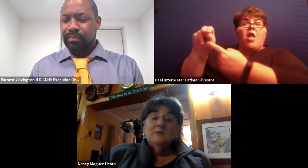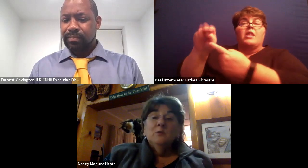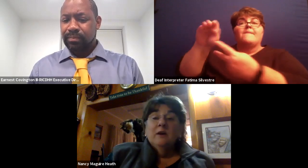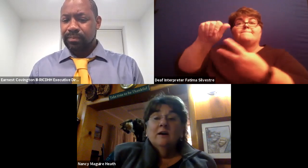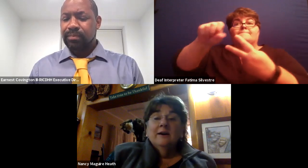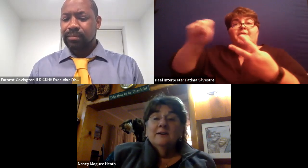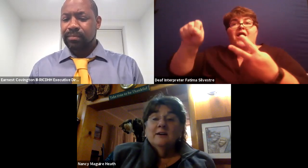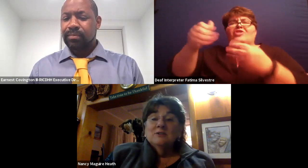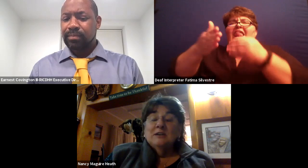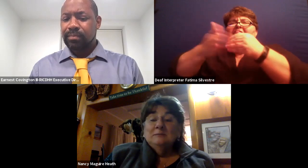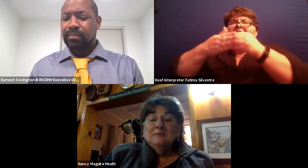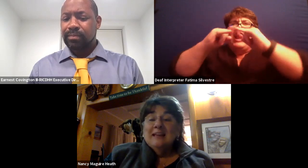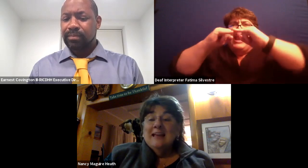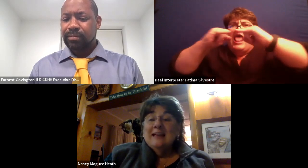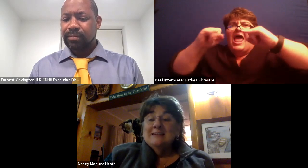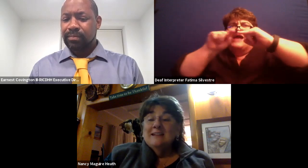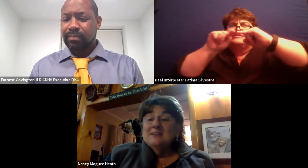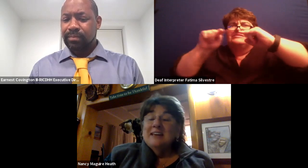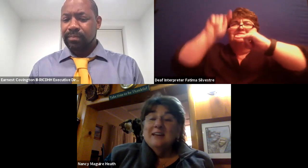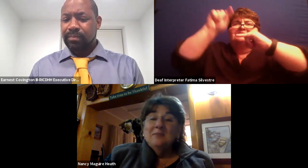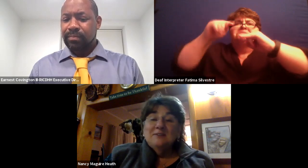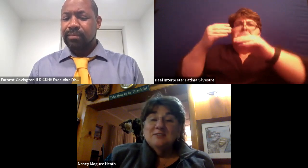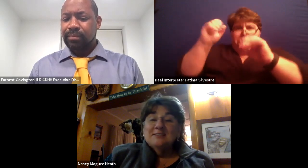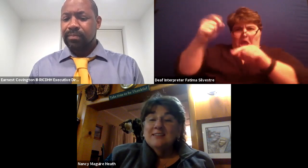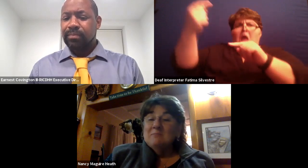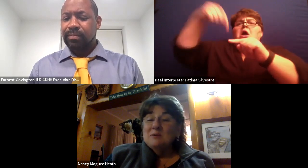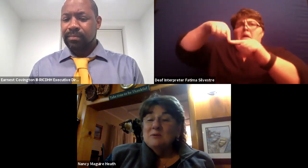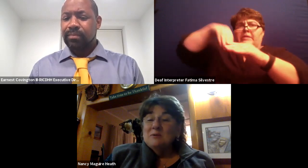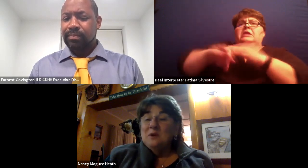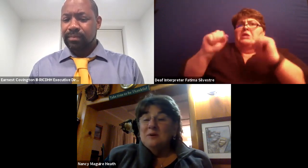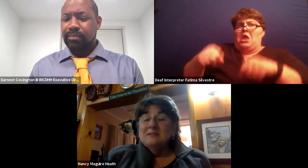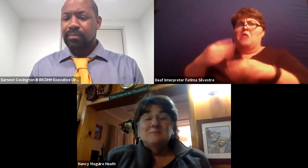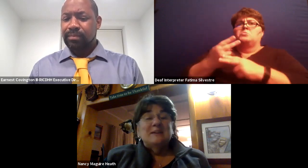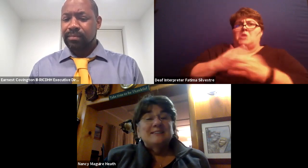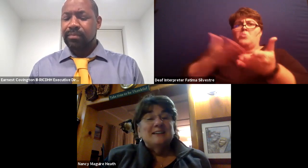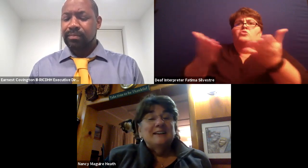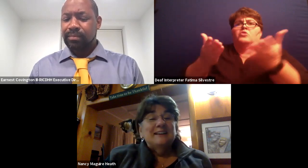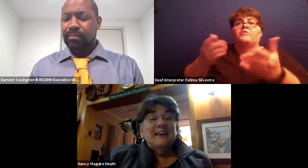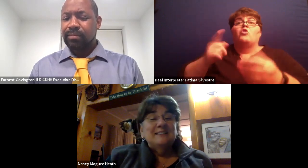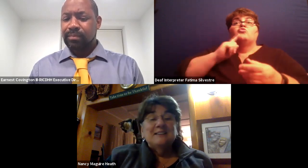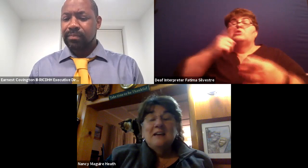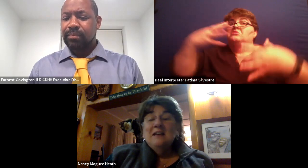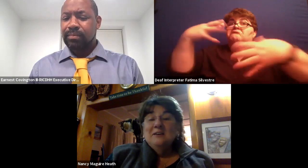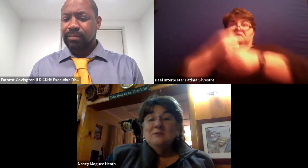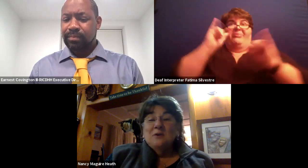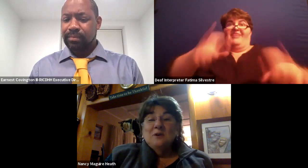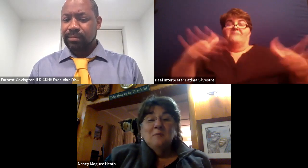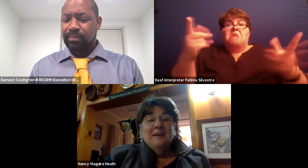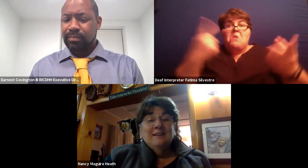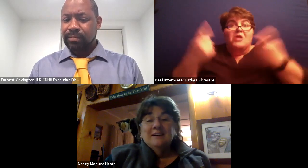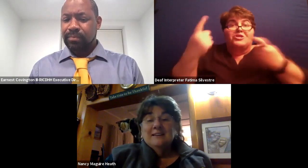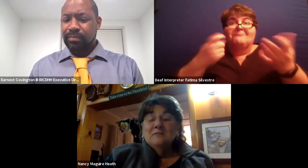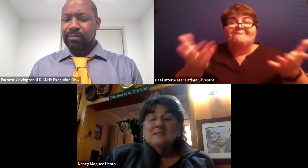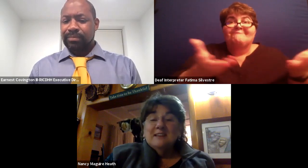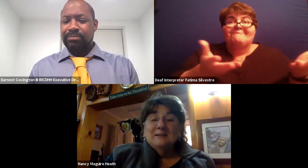So that's who we are in a nutshell. And I'll take any questions. I think most of you know us, but in case you don't know